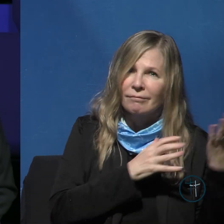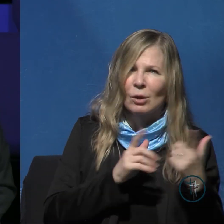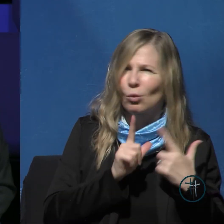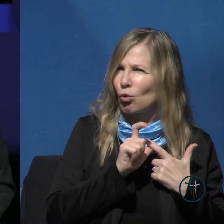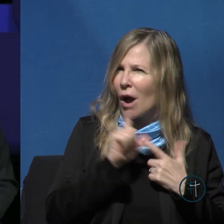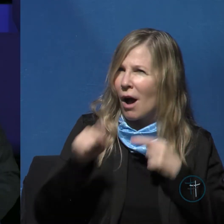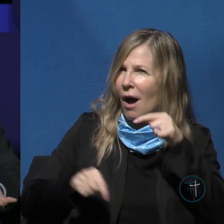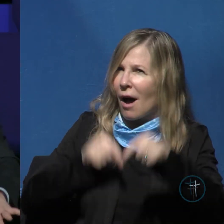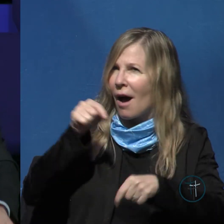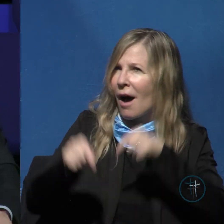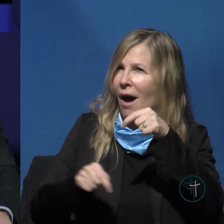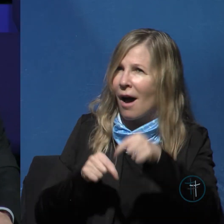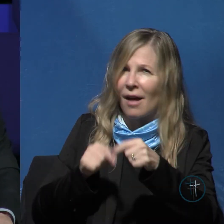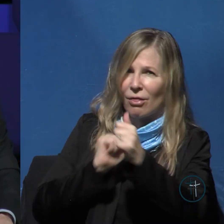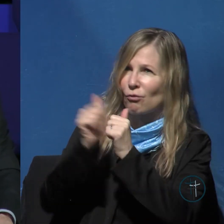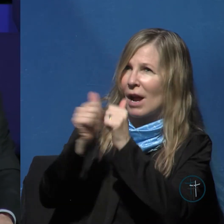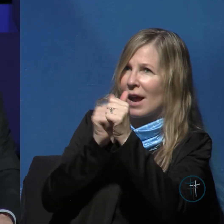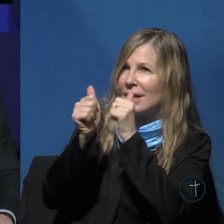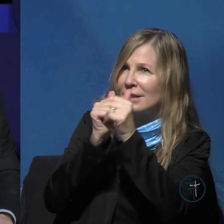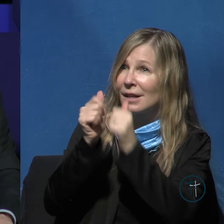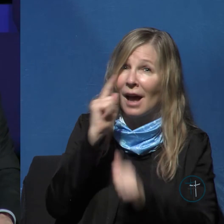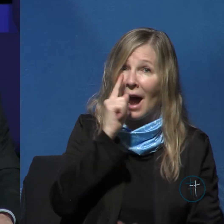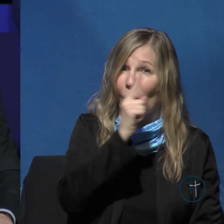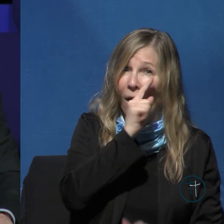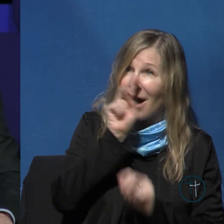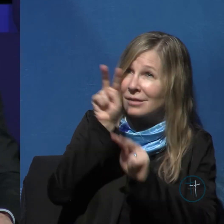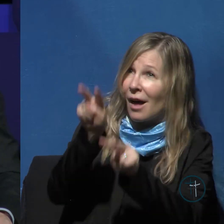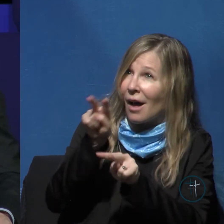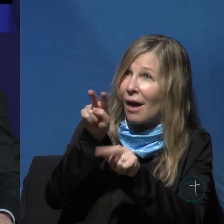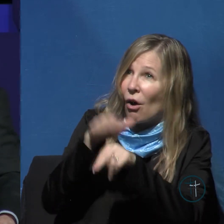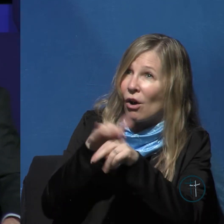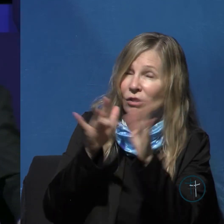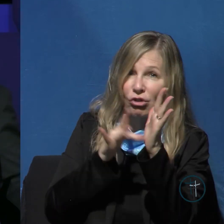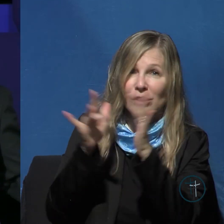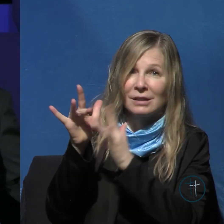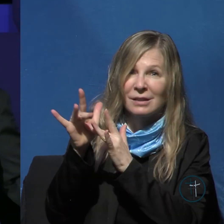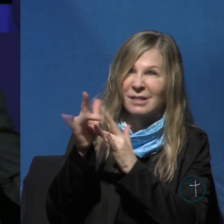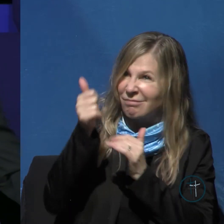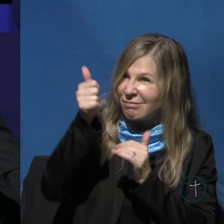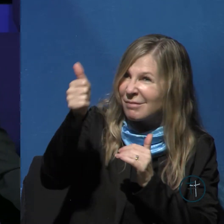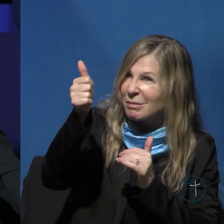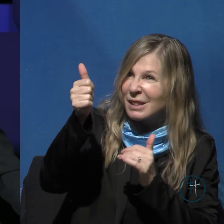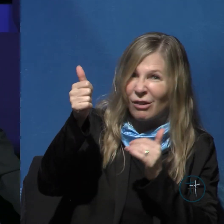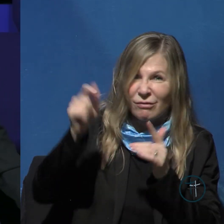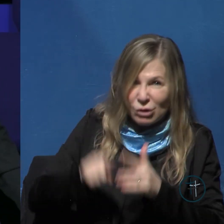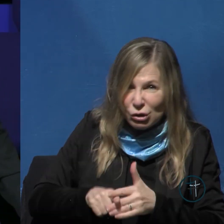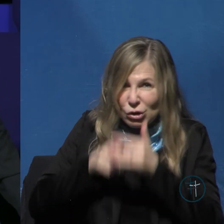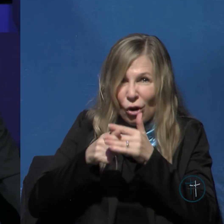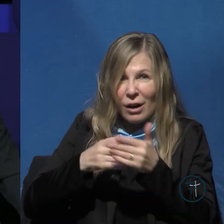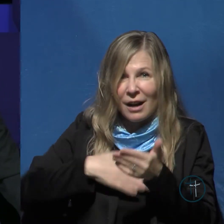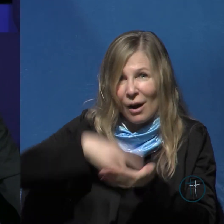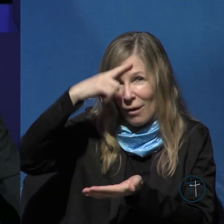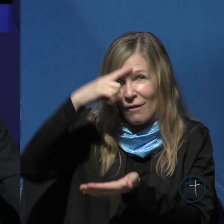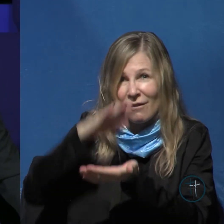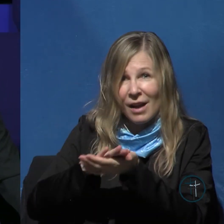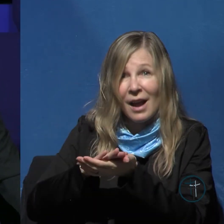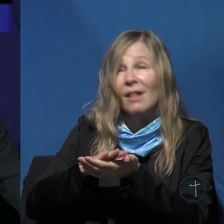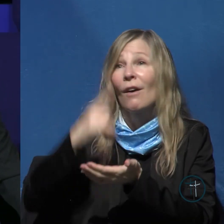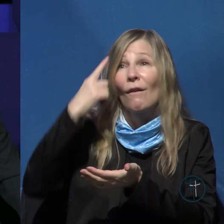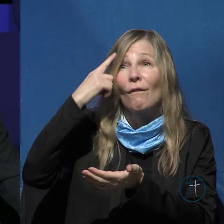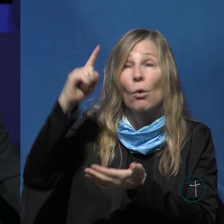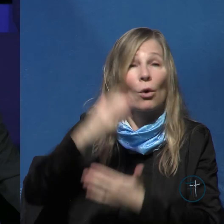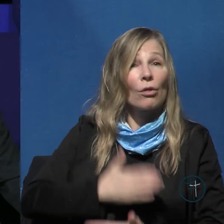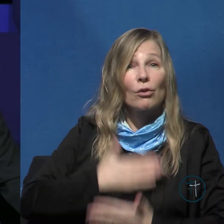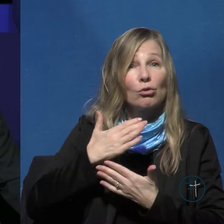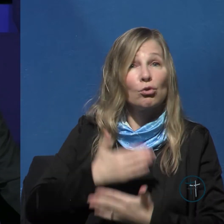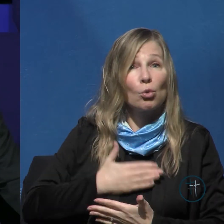set before us, fixing our eyes on Jesus, the author and perfecter of faith, who for the joy set before him endured